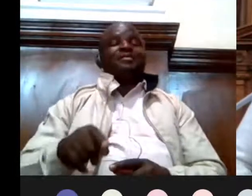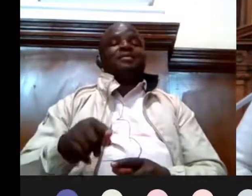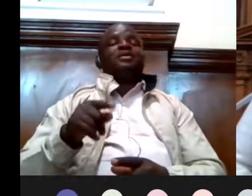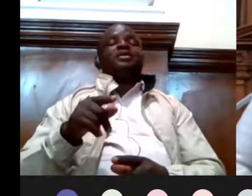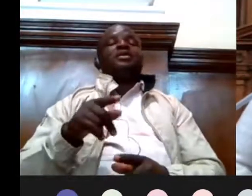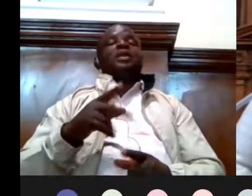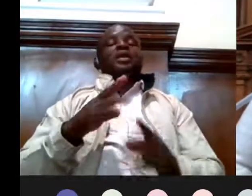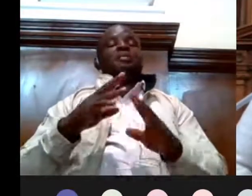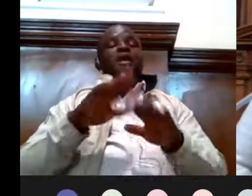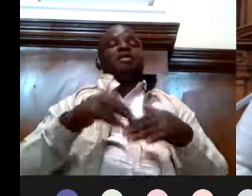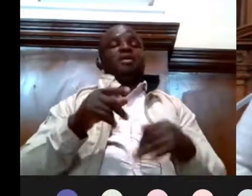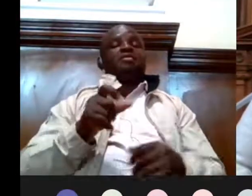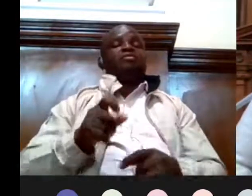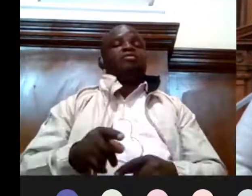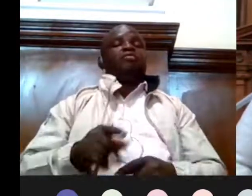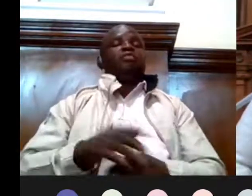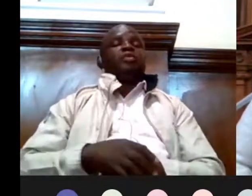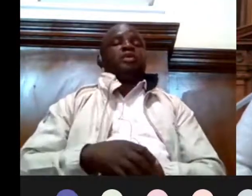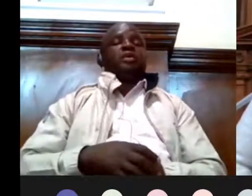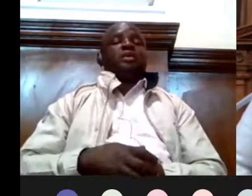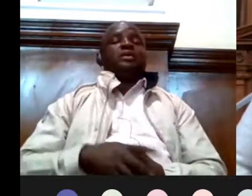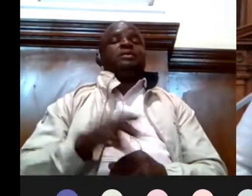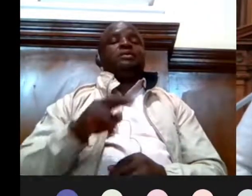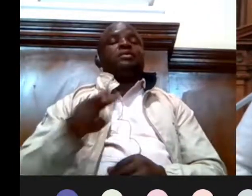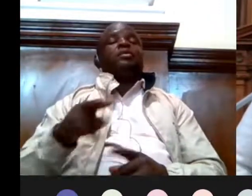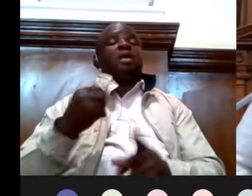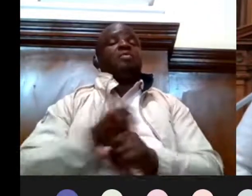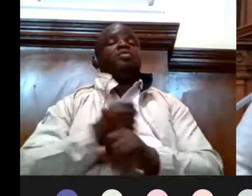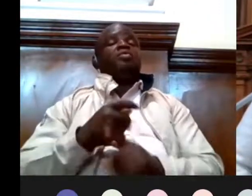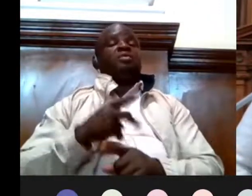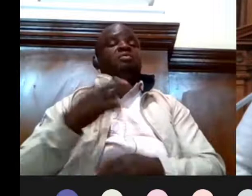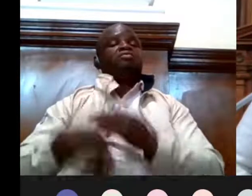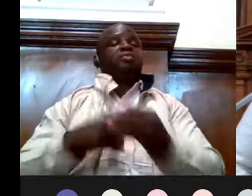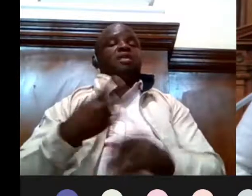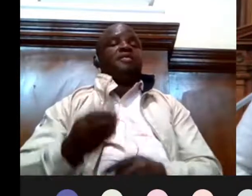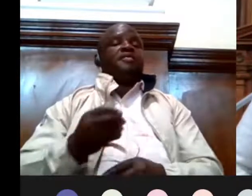house, there is this abuse that I see e etsahalang.